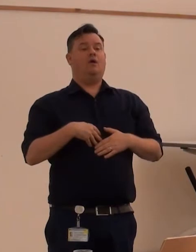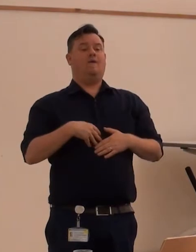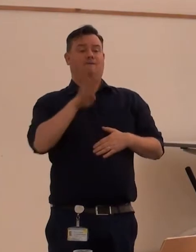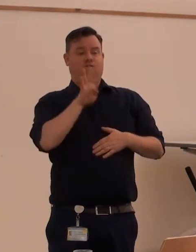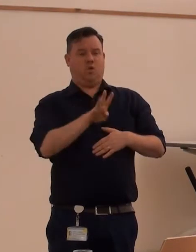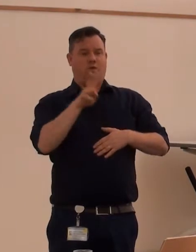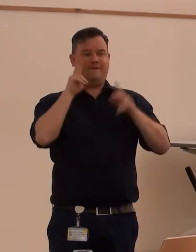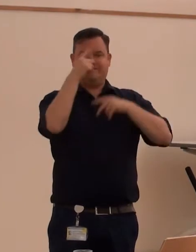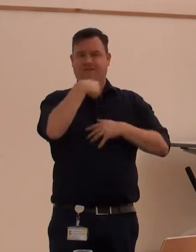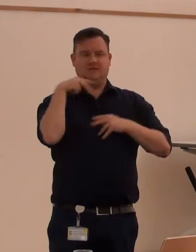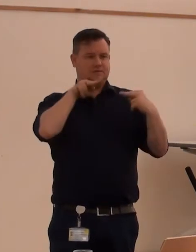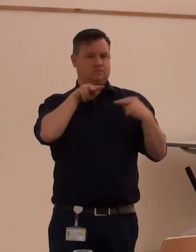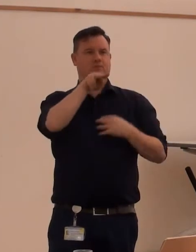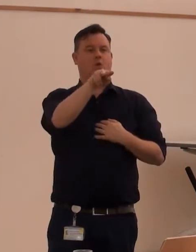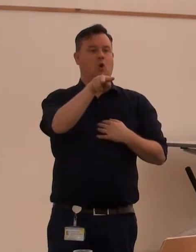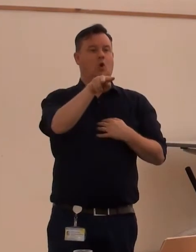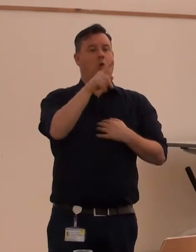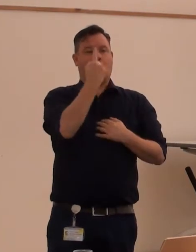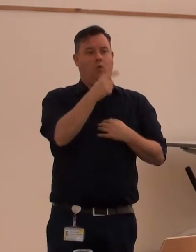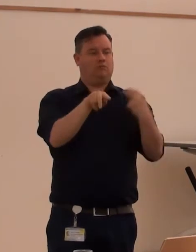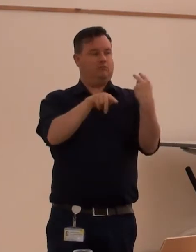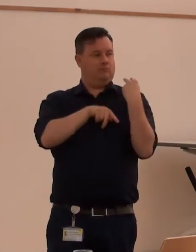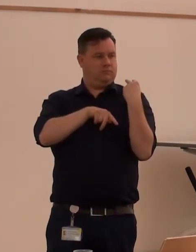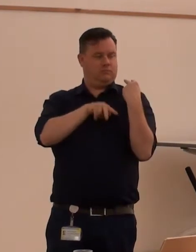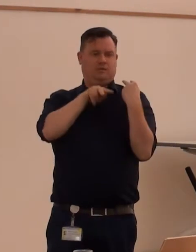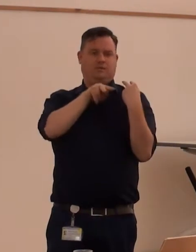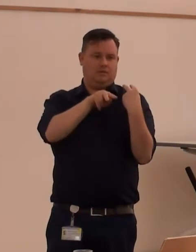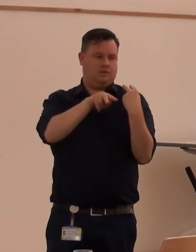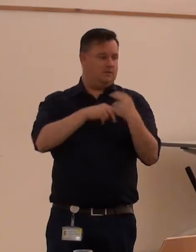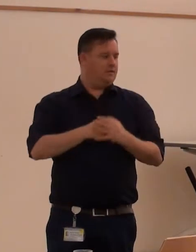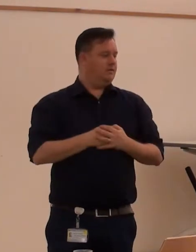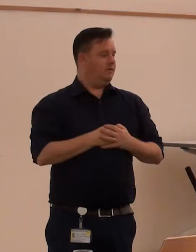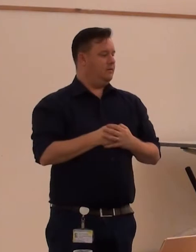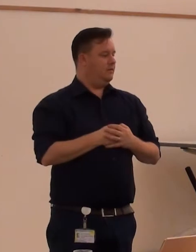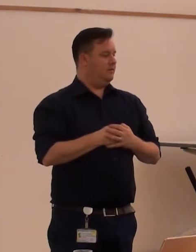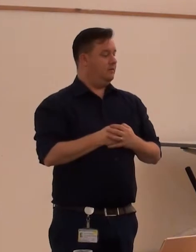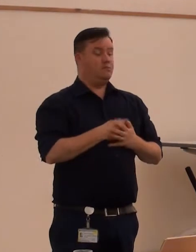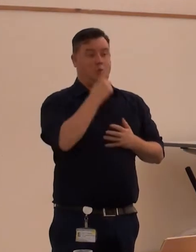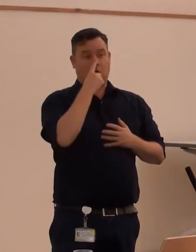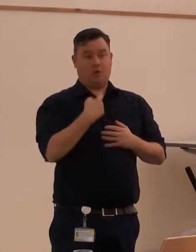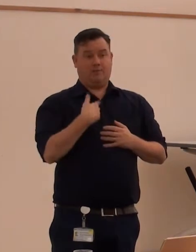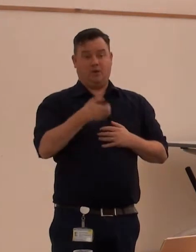figure facing the other way. Anybody wants to put it in the garden, and go.